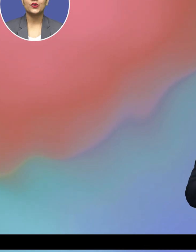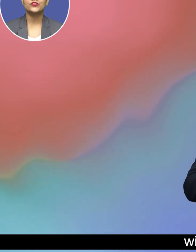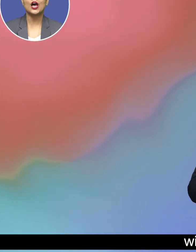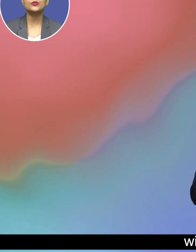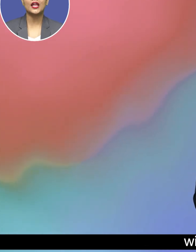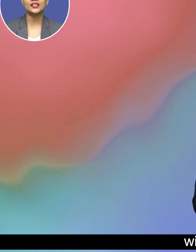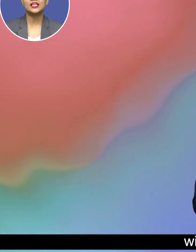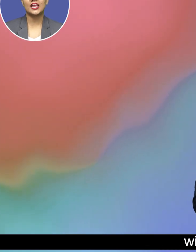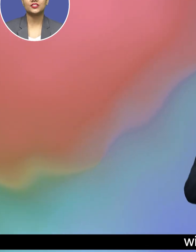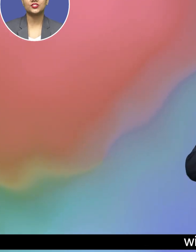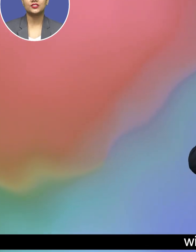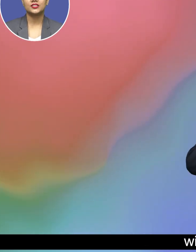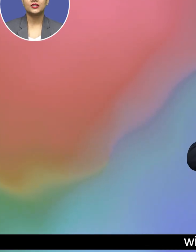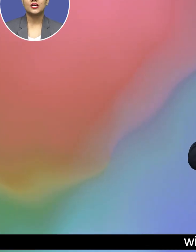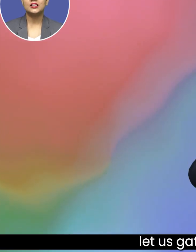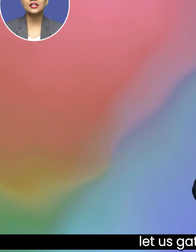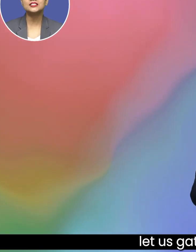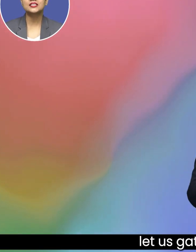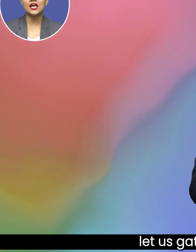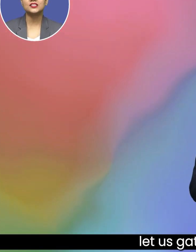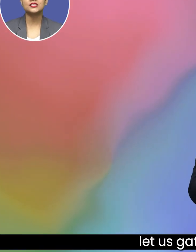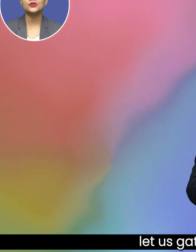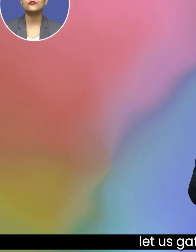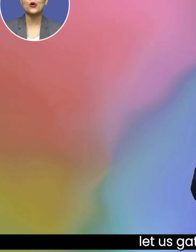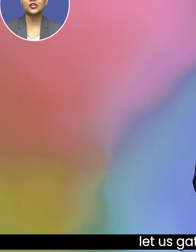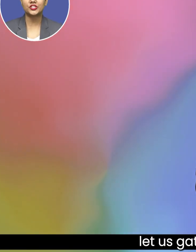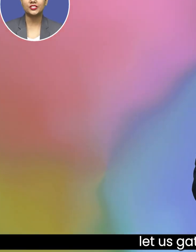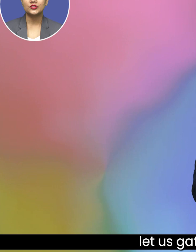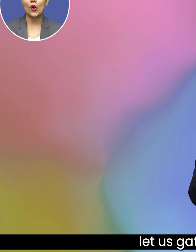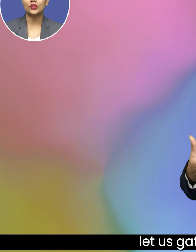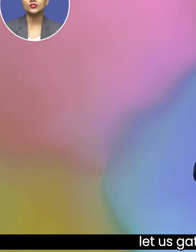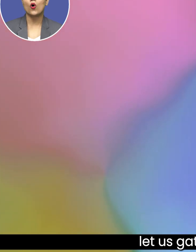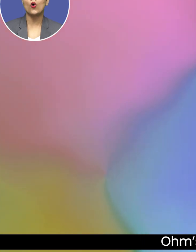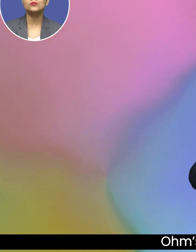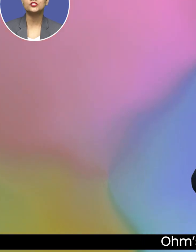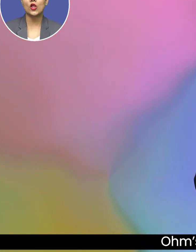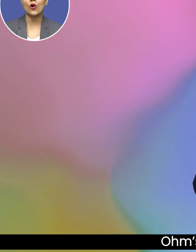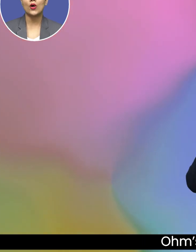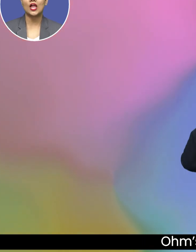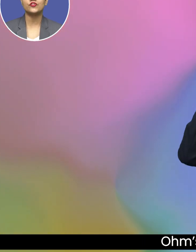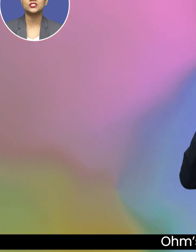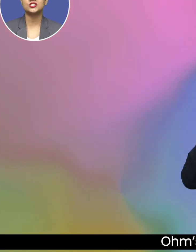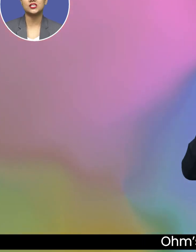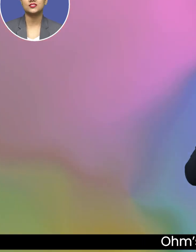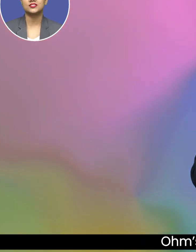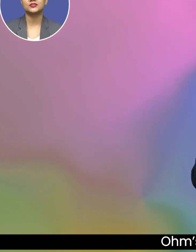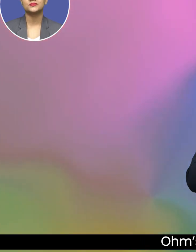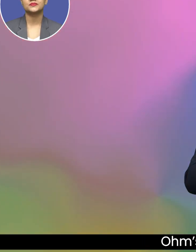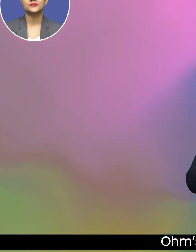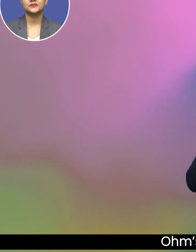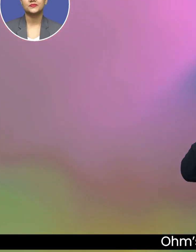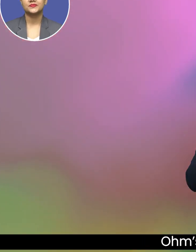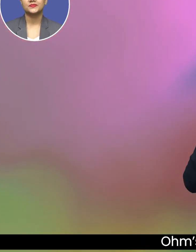Now, without getting late, let us gather some information on Ohm's law and resistance.